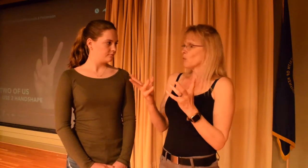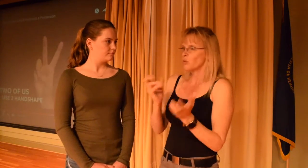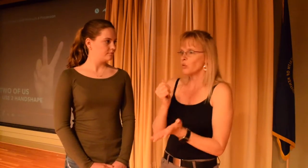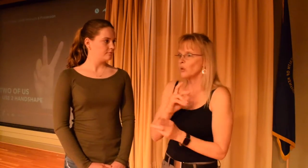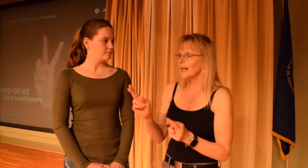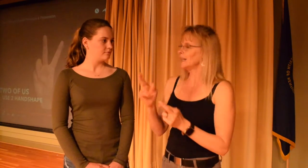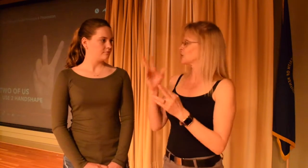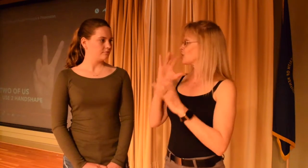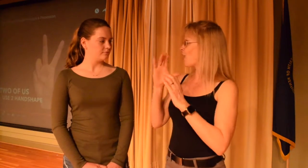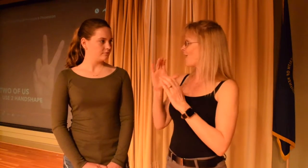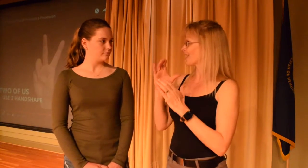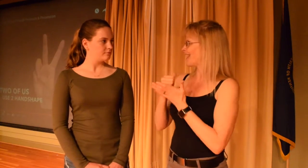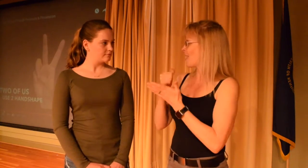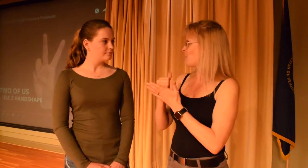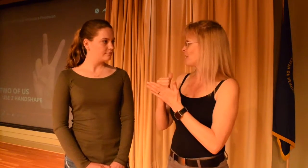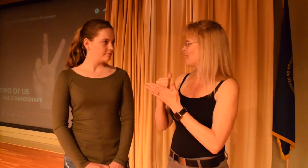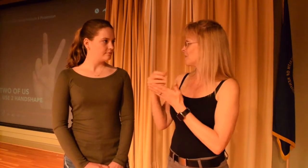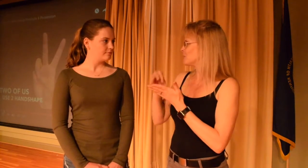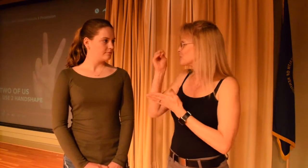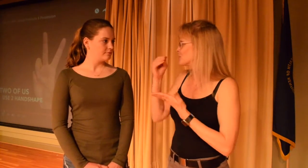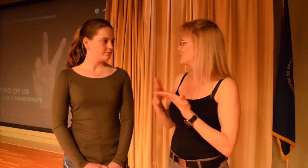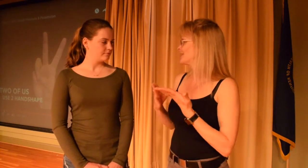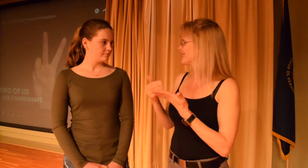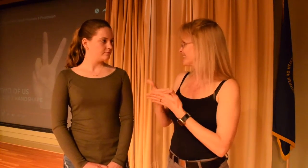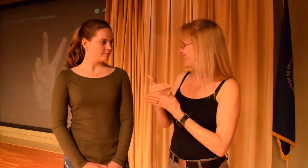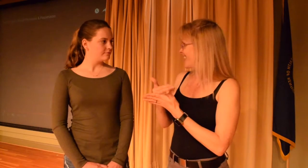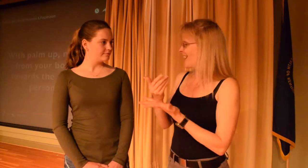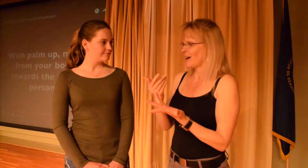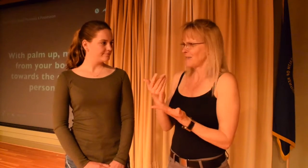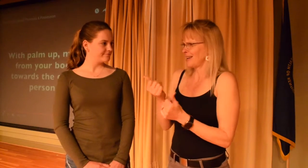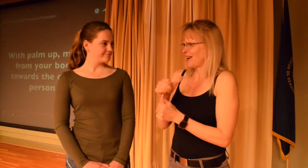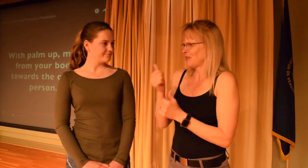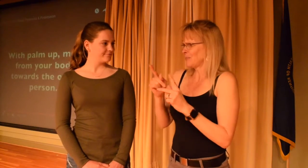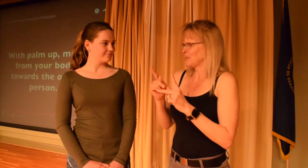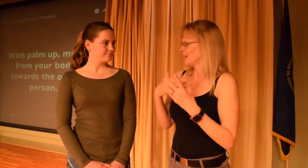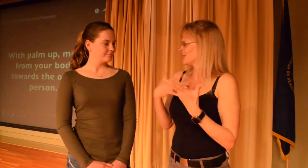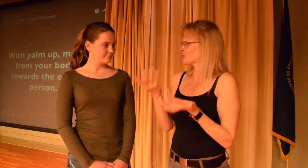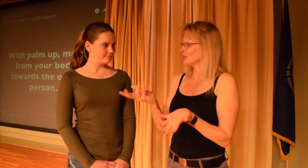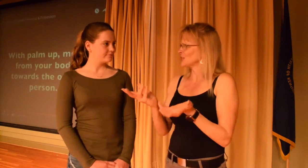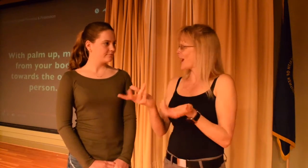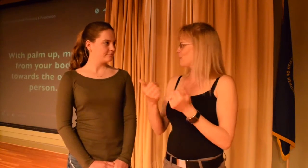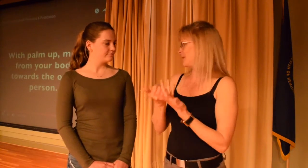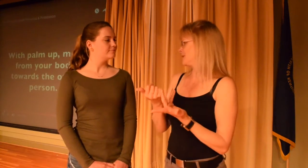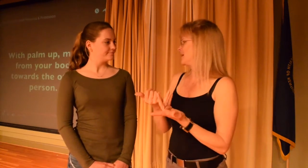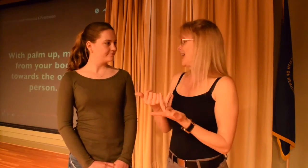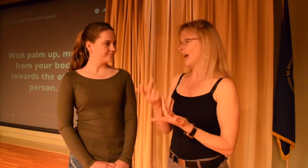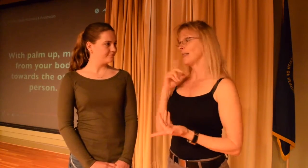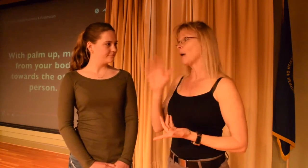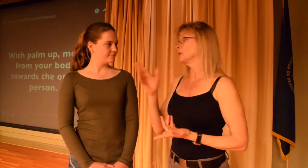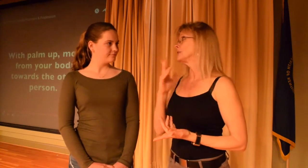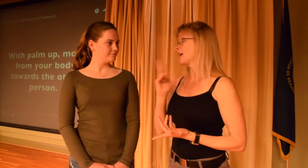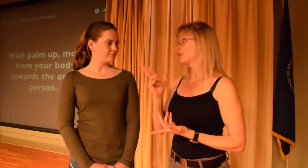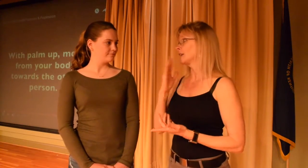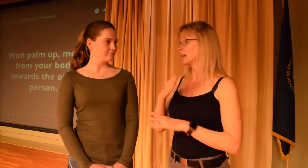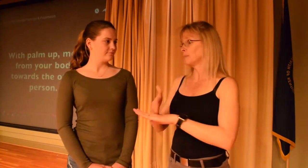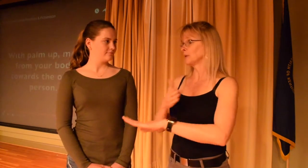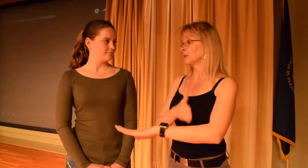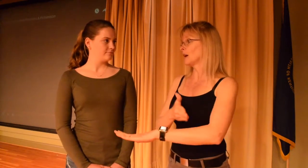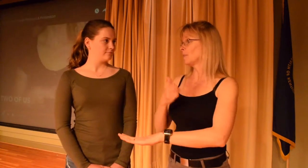around ready to talk and help new students and other people that just want to chat with them. And that would definitely build up